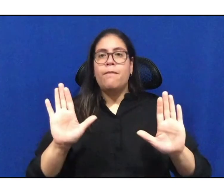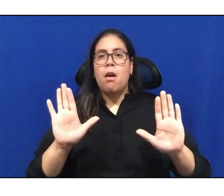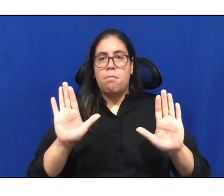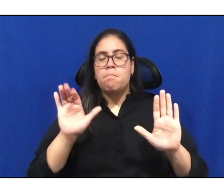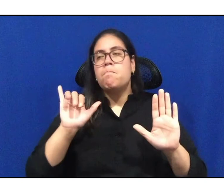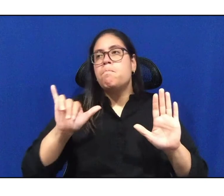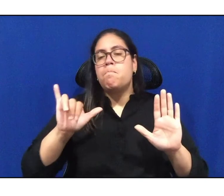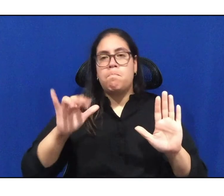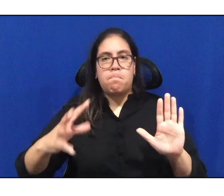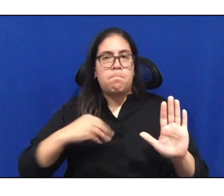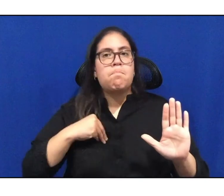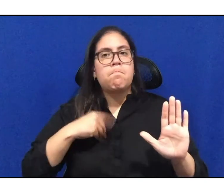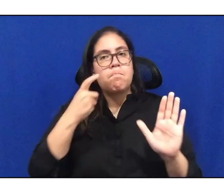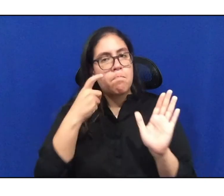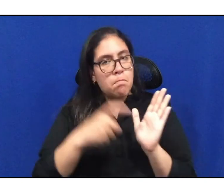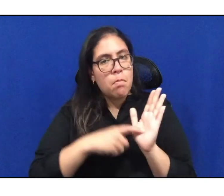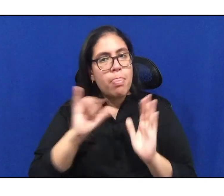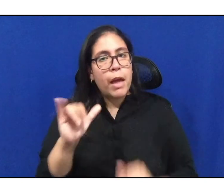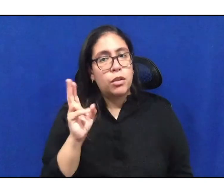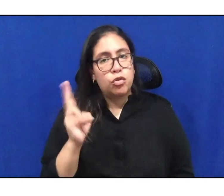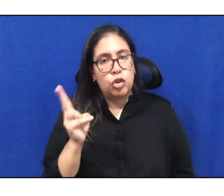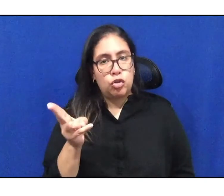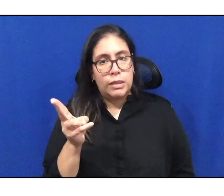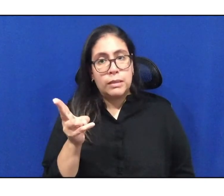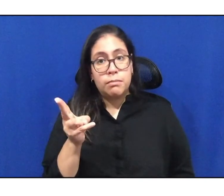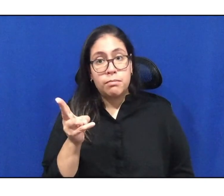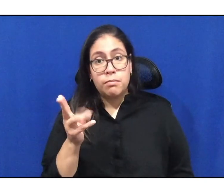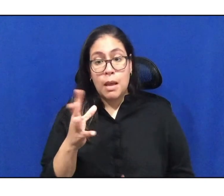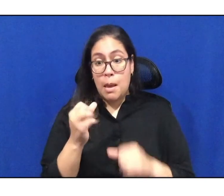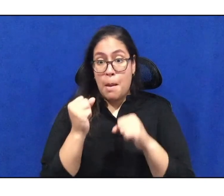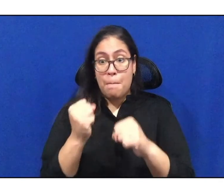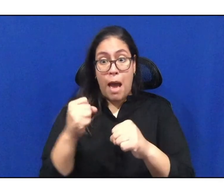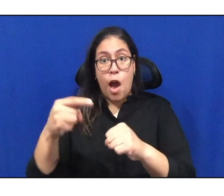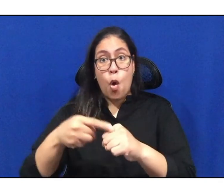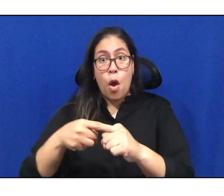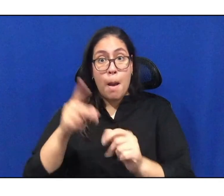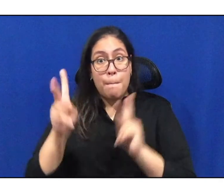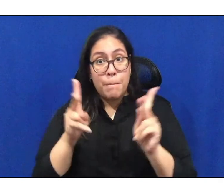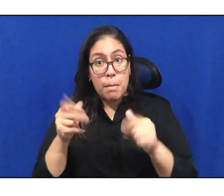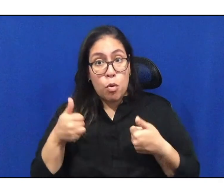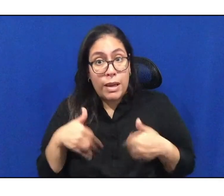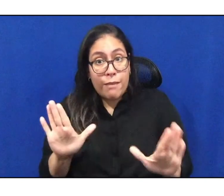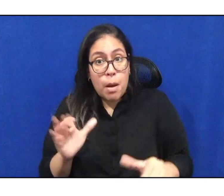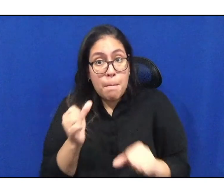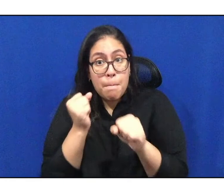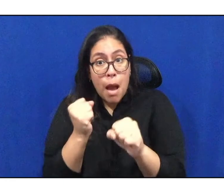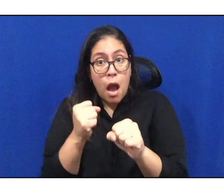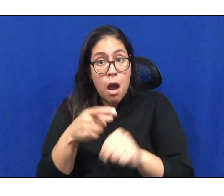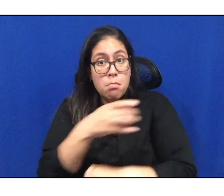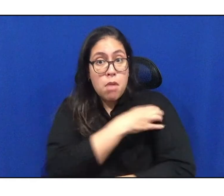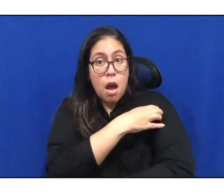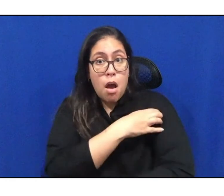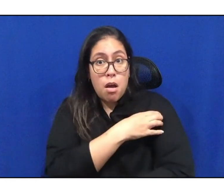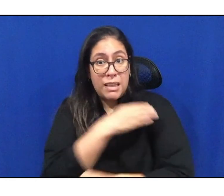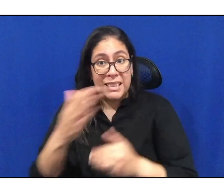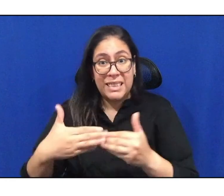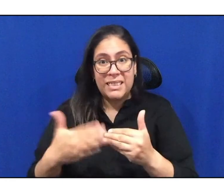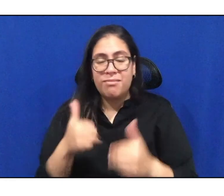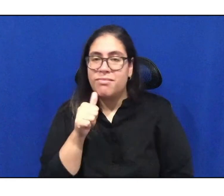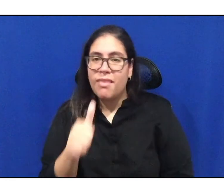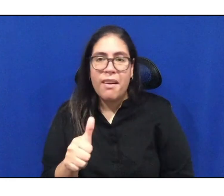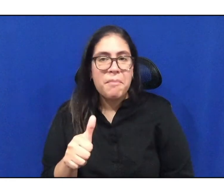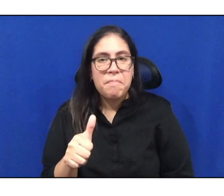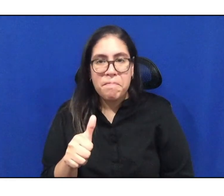And we all know that power does not give up power without a fight. And that's what it means. If you are